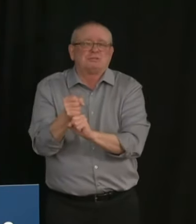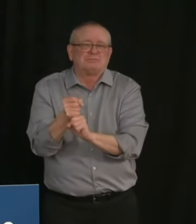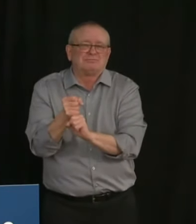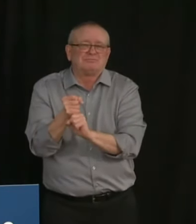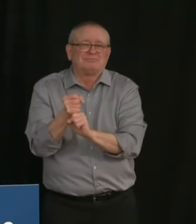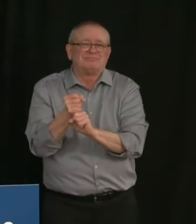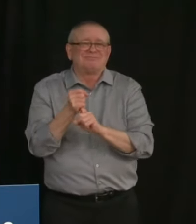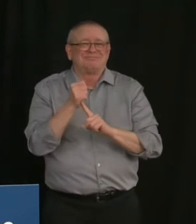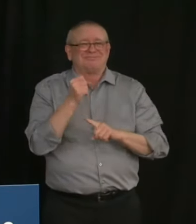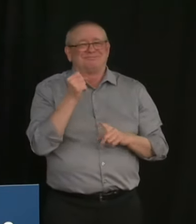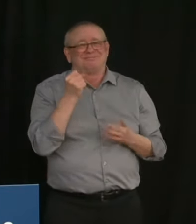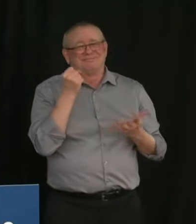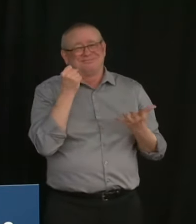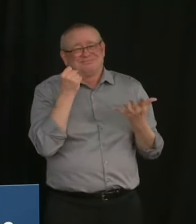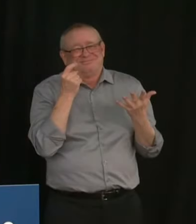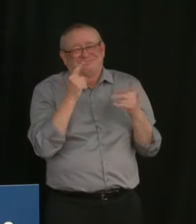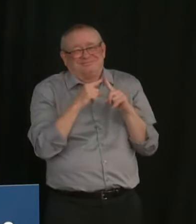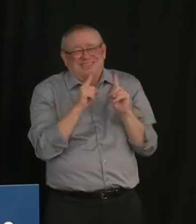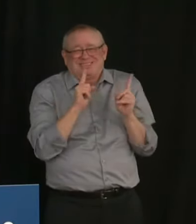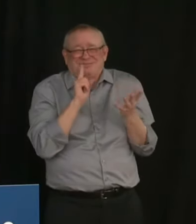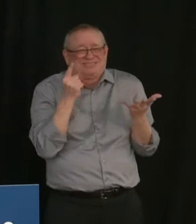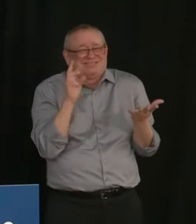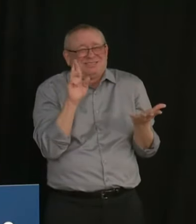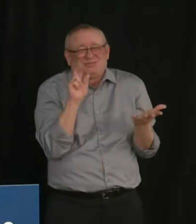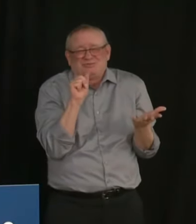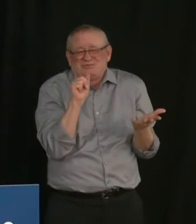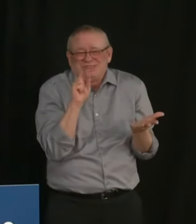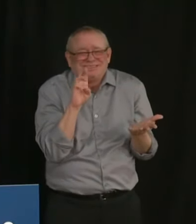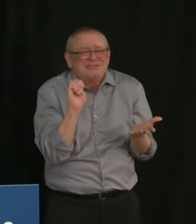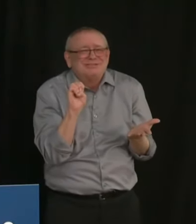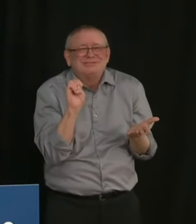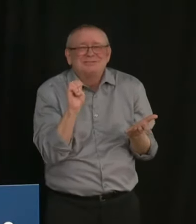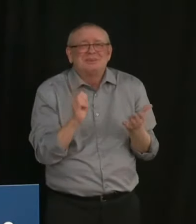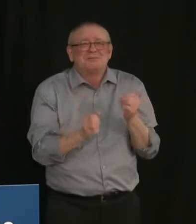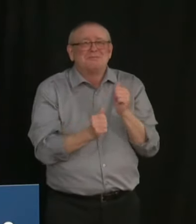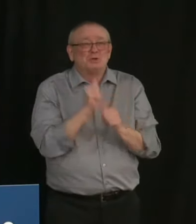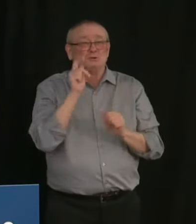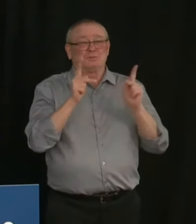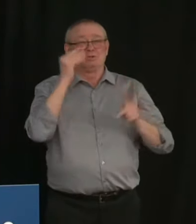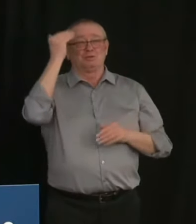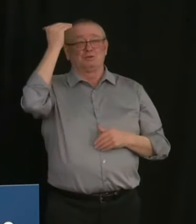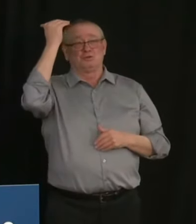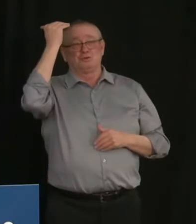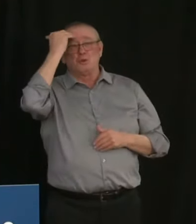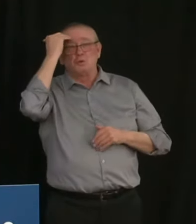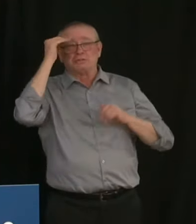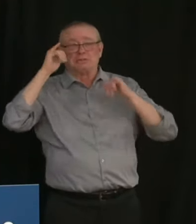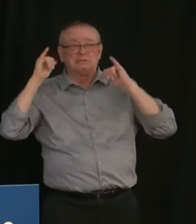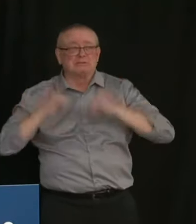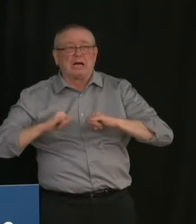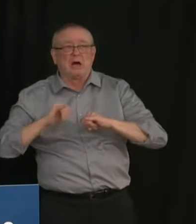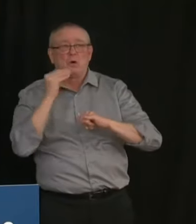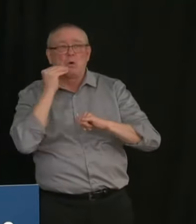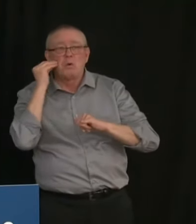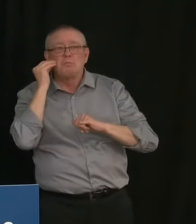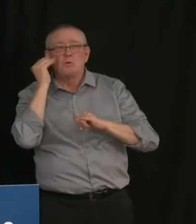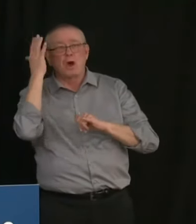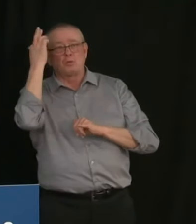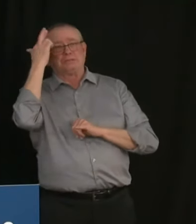cases, and the vast majority of Albertans are keeping their communities safe. They're doing the right thing. And what we're doing is working to make sure that they have